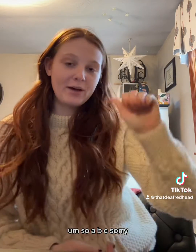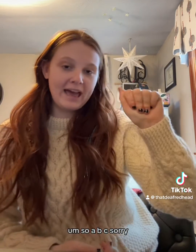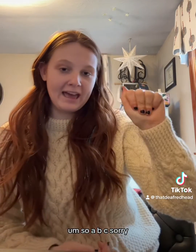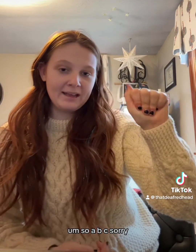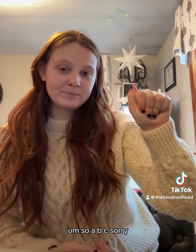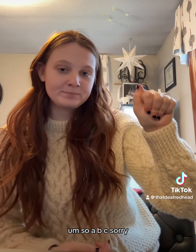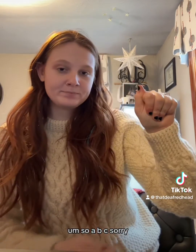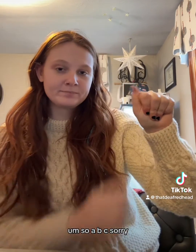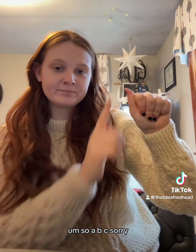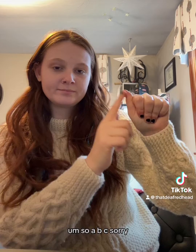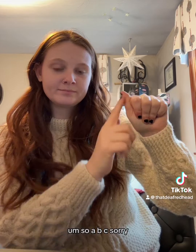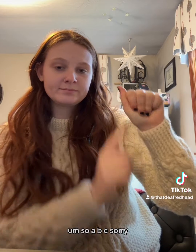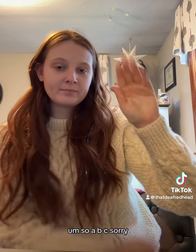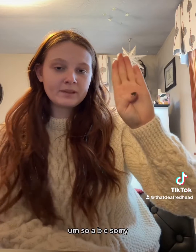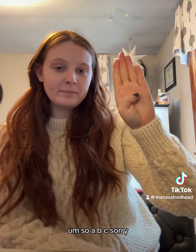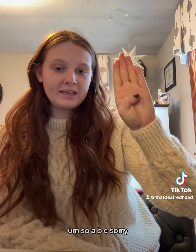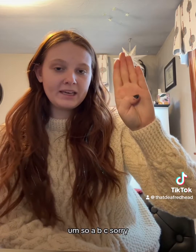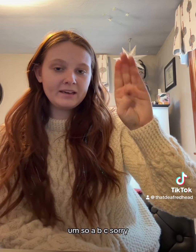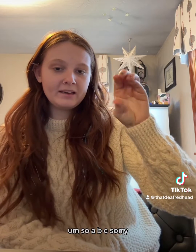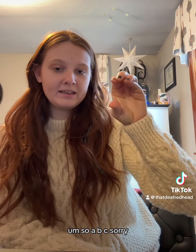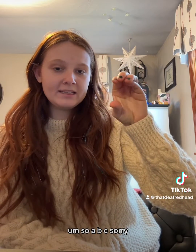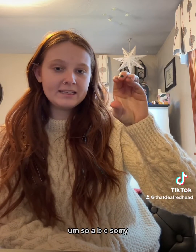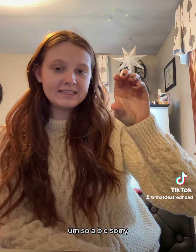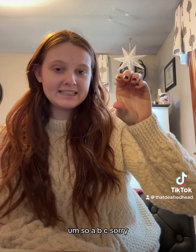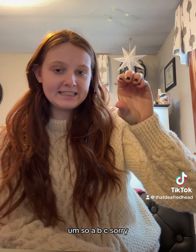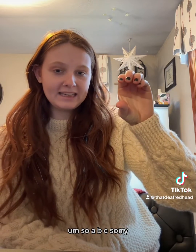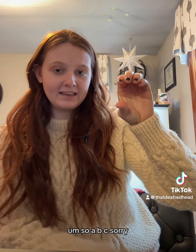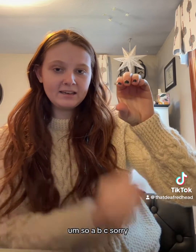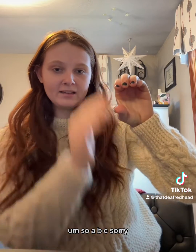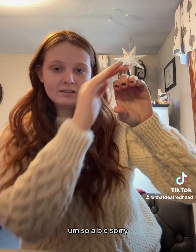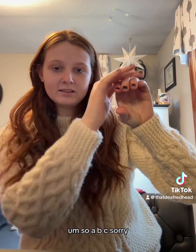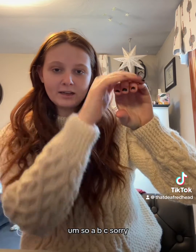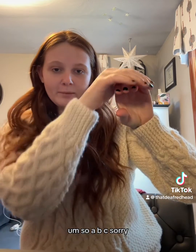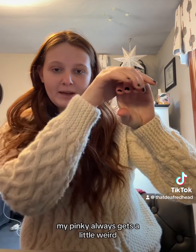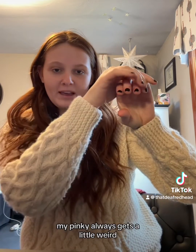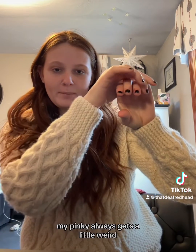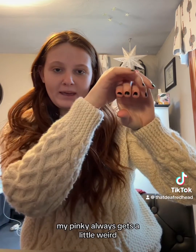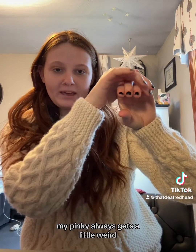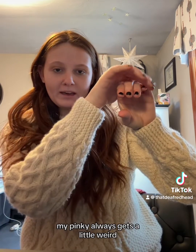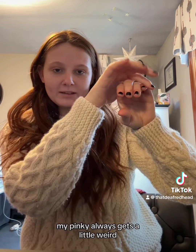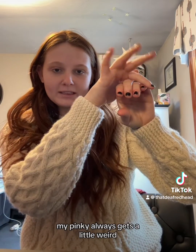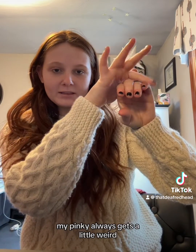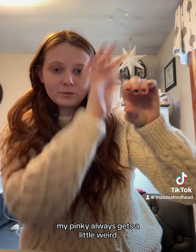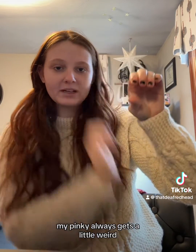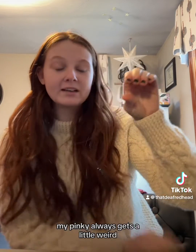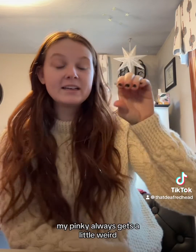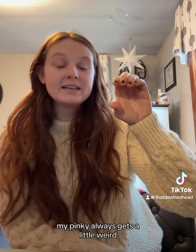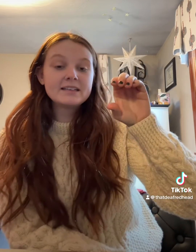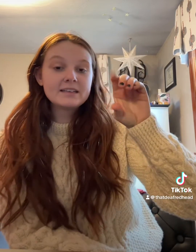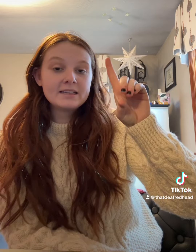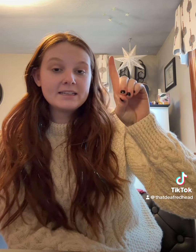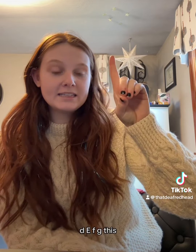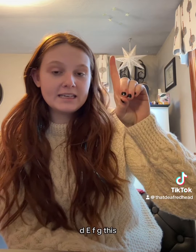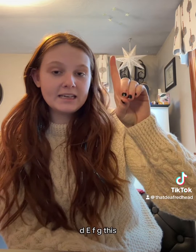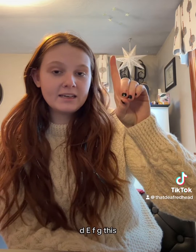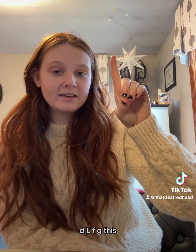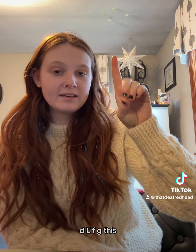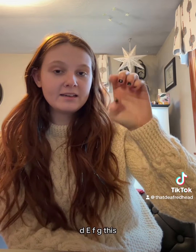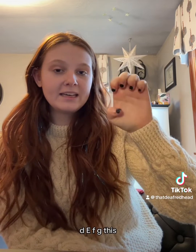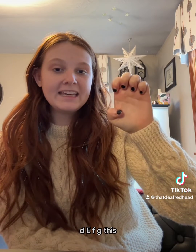A, B, C, sorry, my pinky always gets a little weird, D,